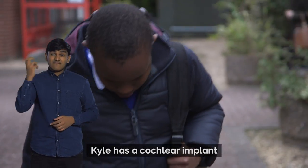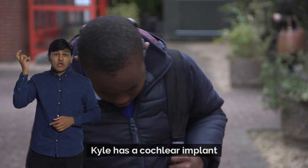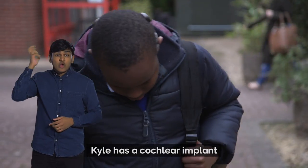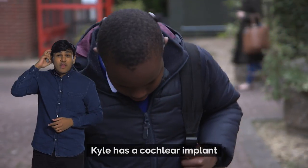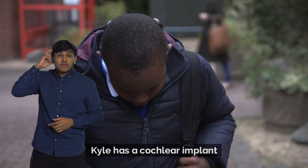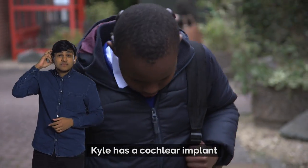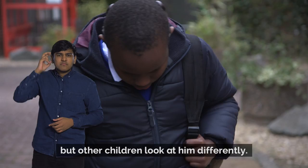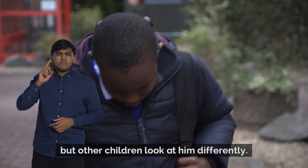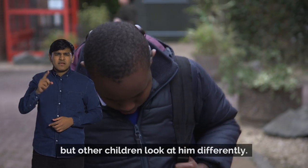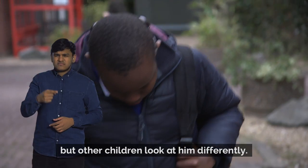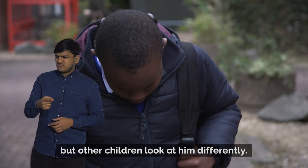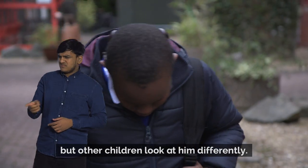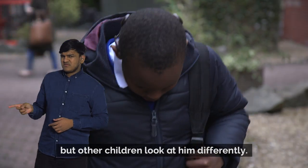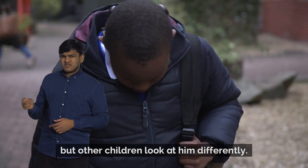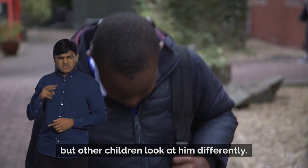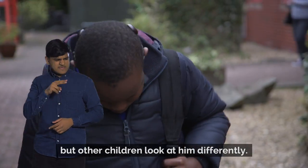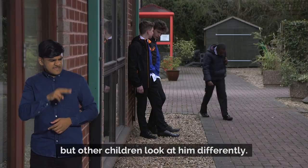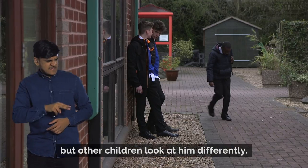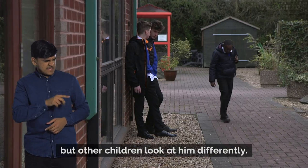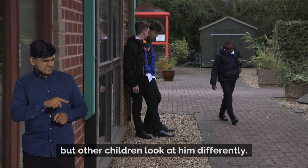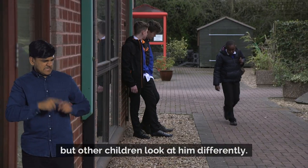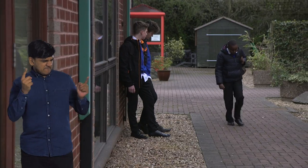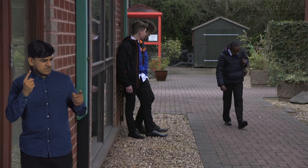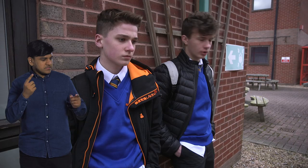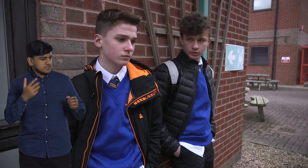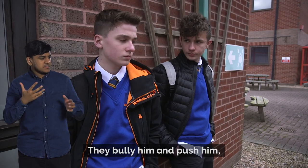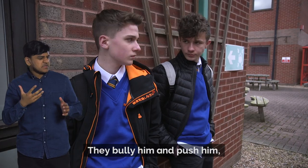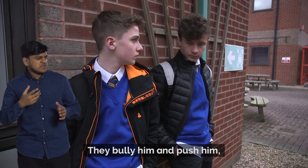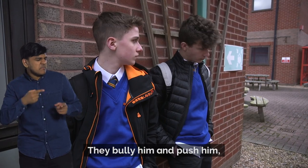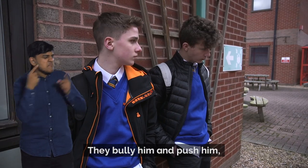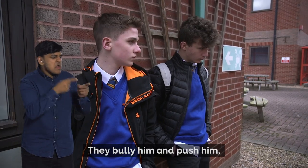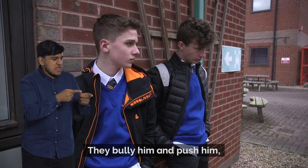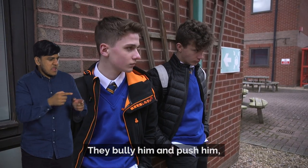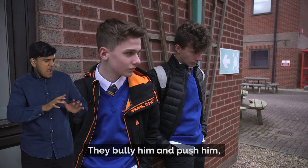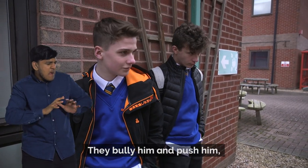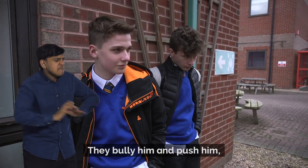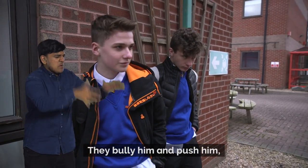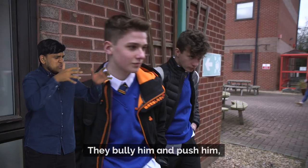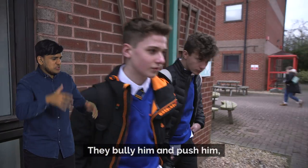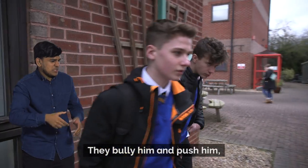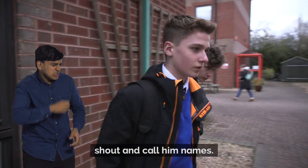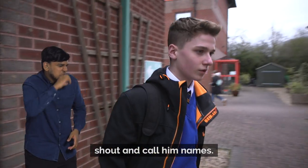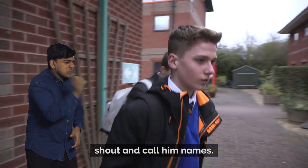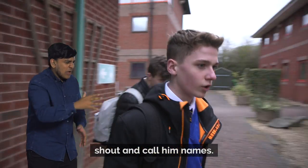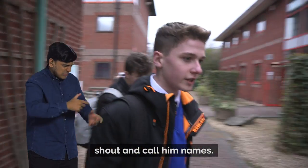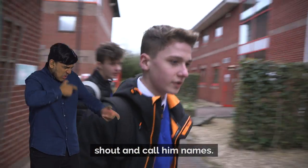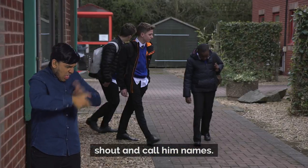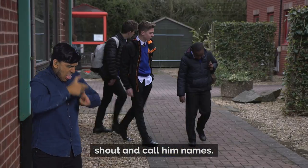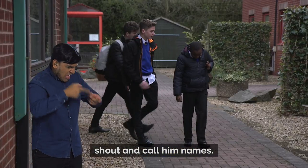Kyle has a cochlear implant but other children look at him differently. They bully him and push him, shout and